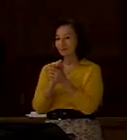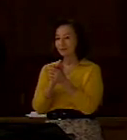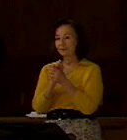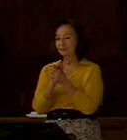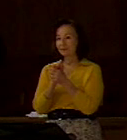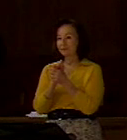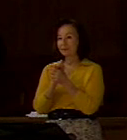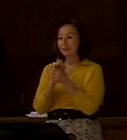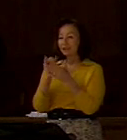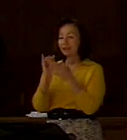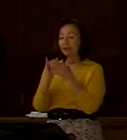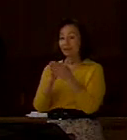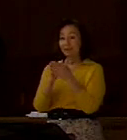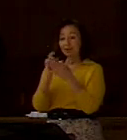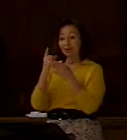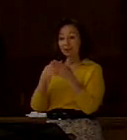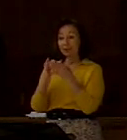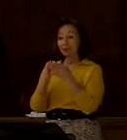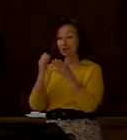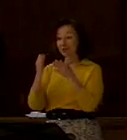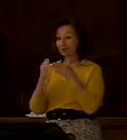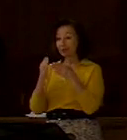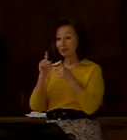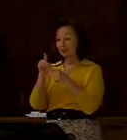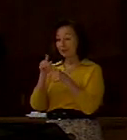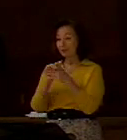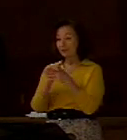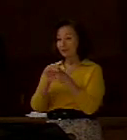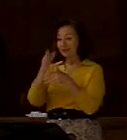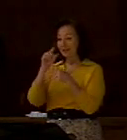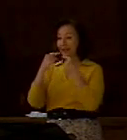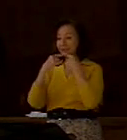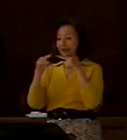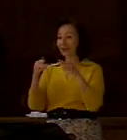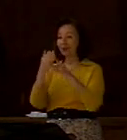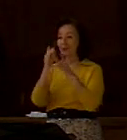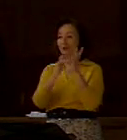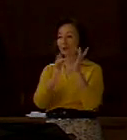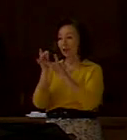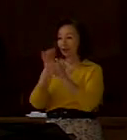That's where I want you. Because God has declared through Jesus Christ.